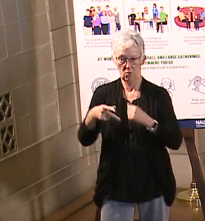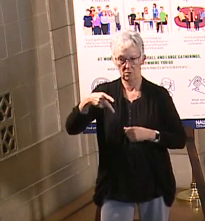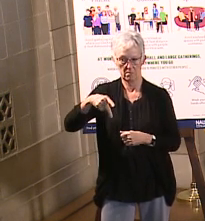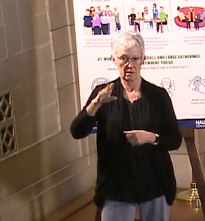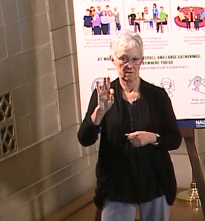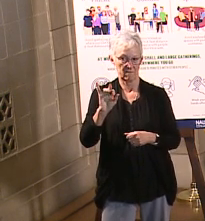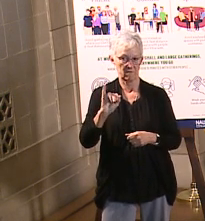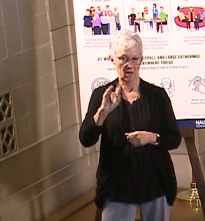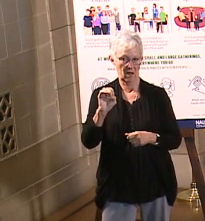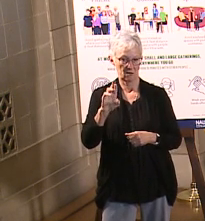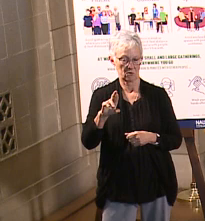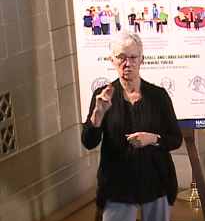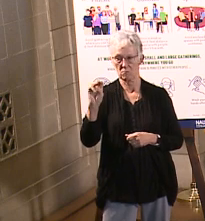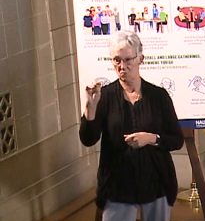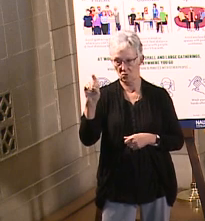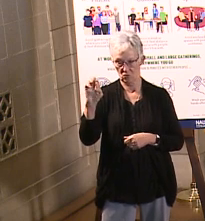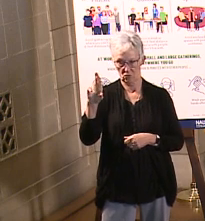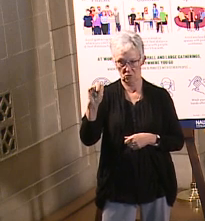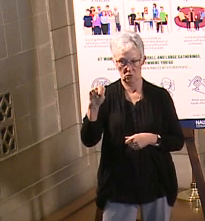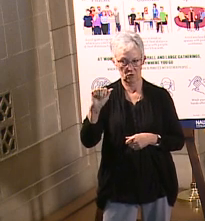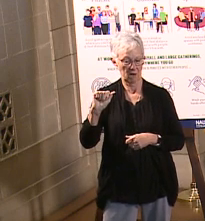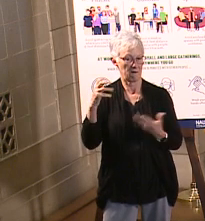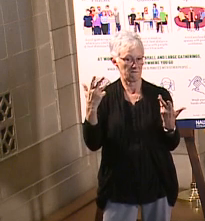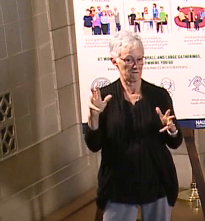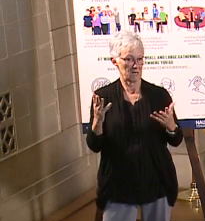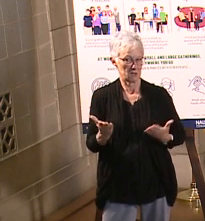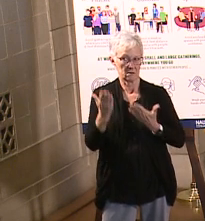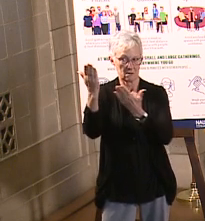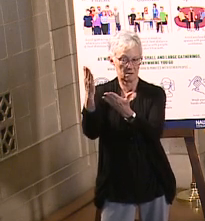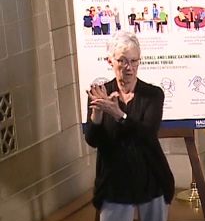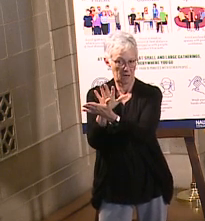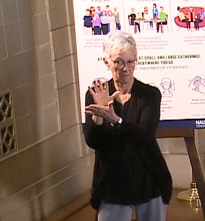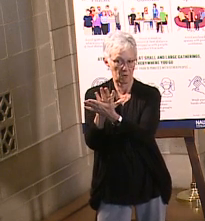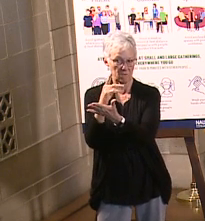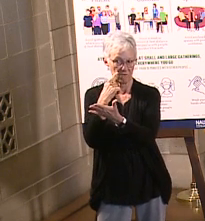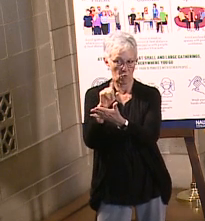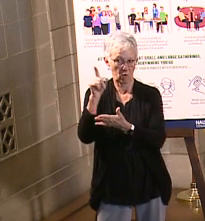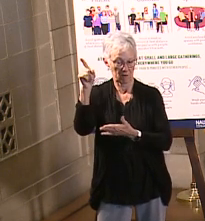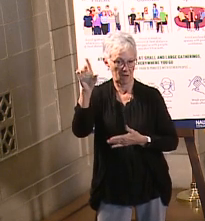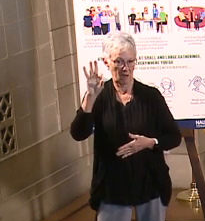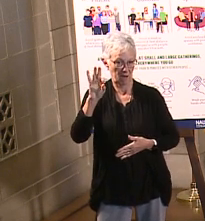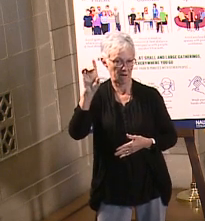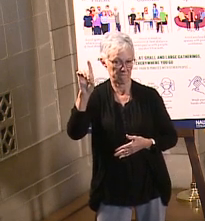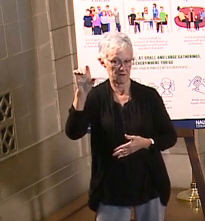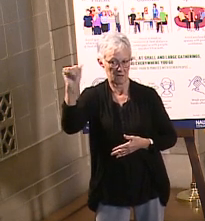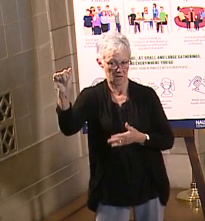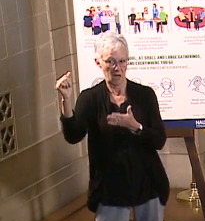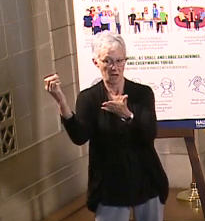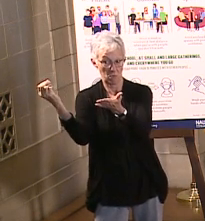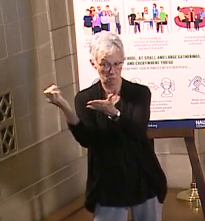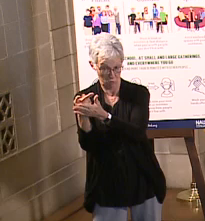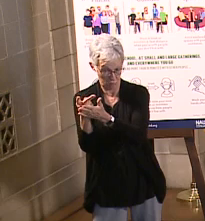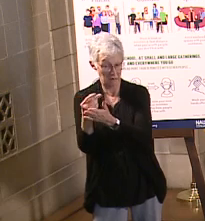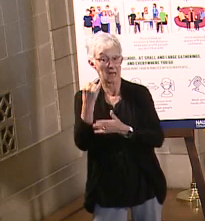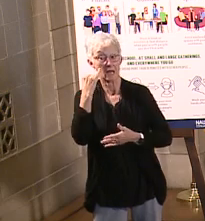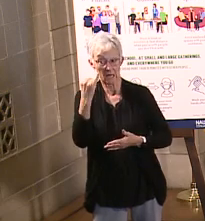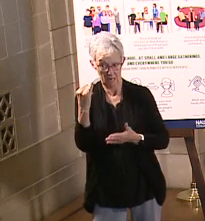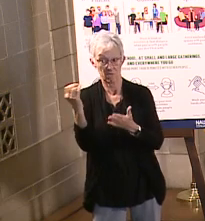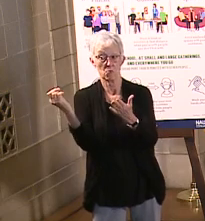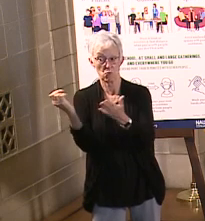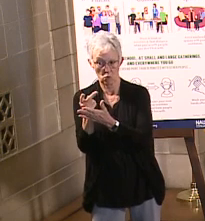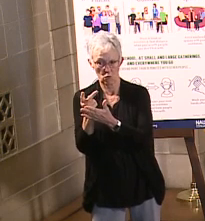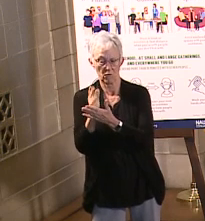for an emergency use authorization from the FDA. If approved, COVID-19 vaccines will be allocated to states pro rata